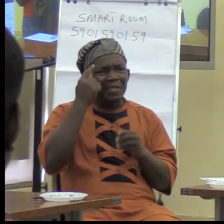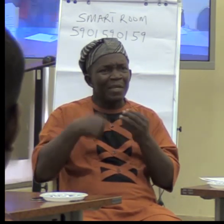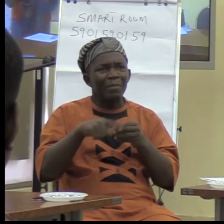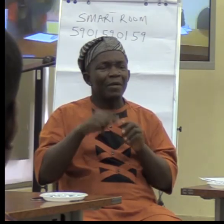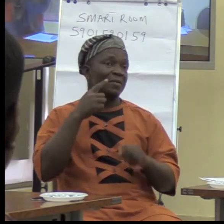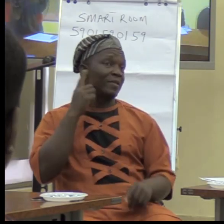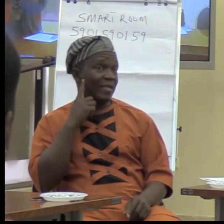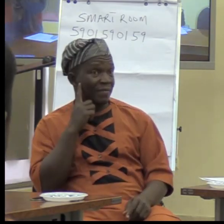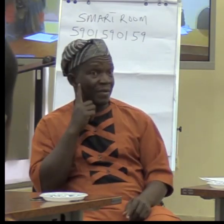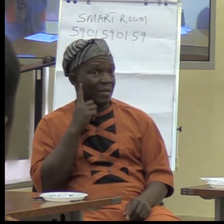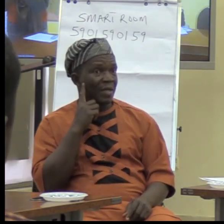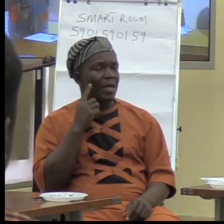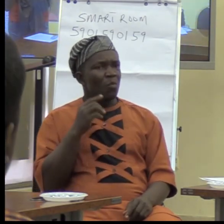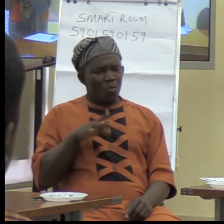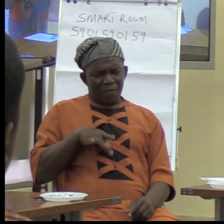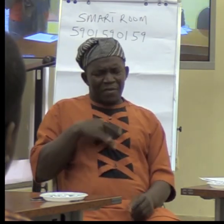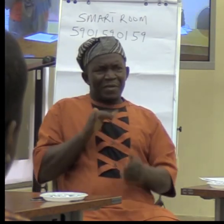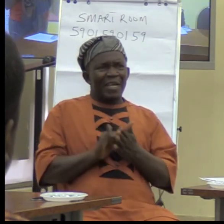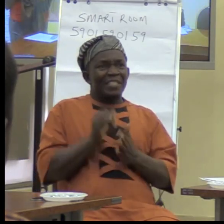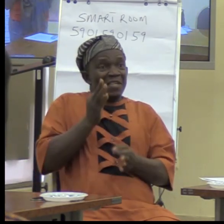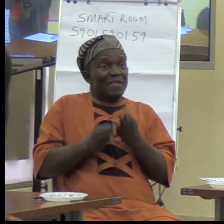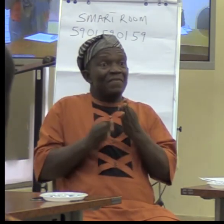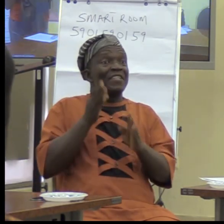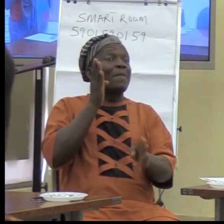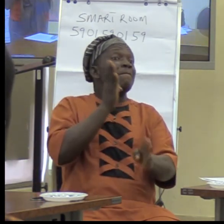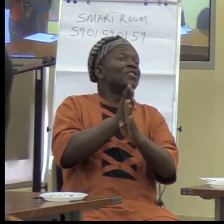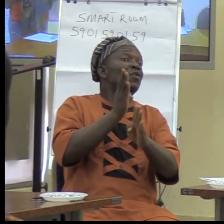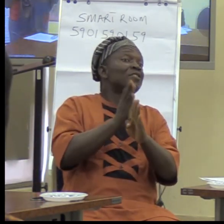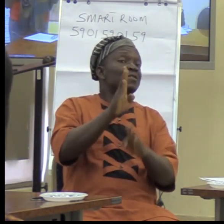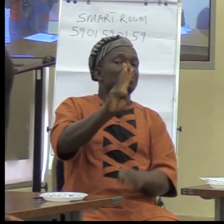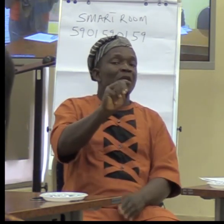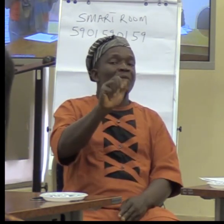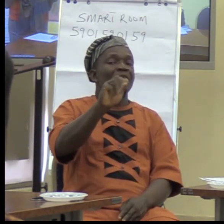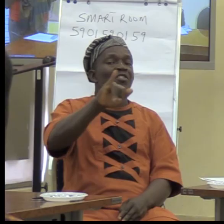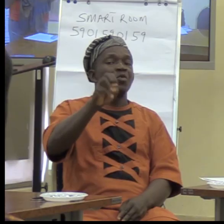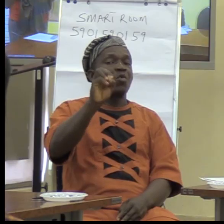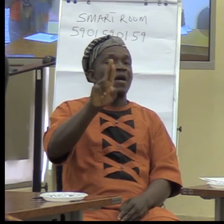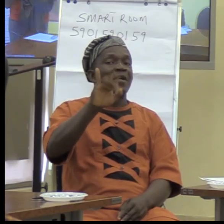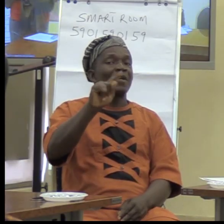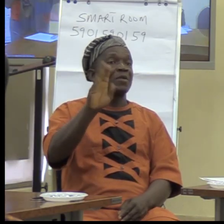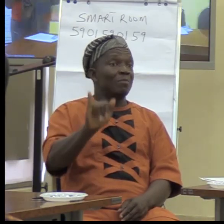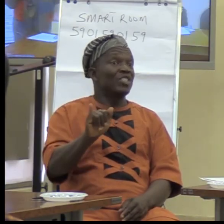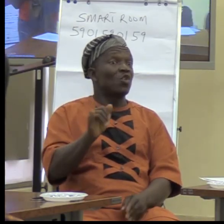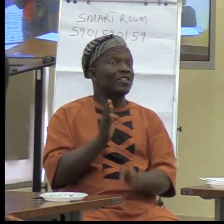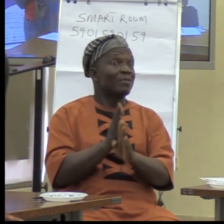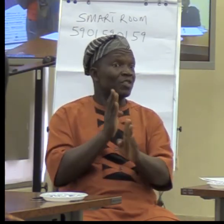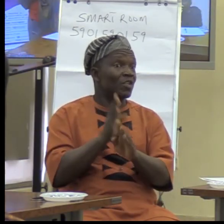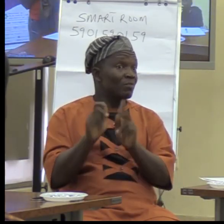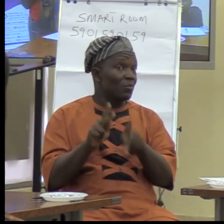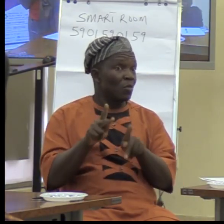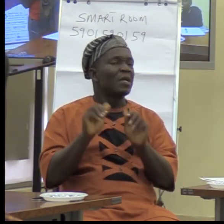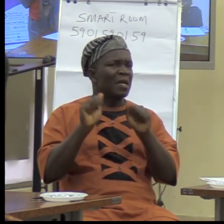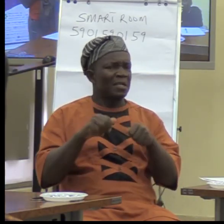it without even meaning to cause harm. We tend to